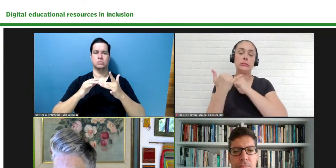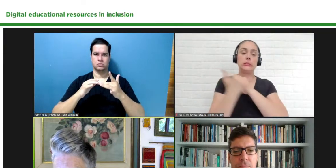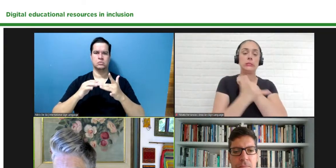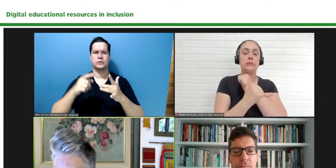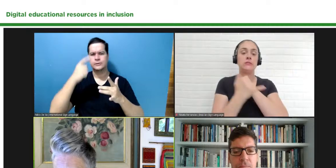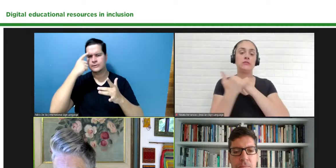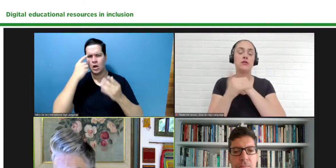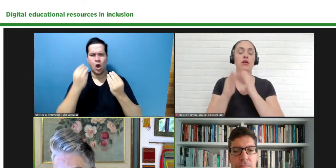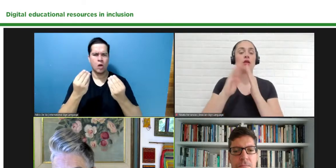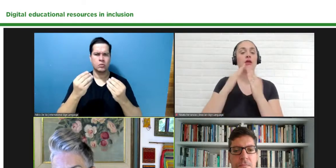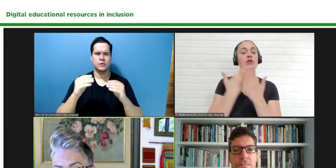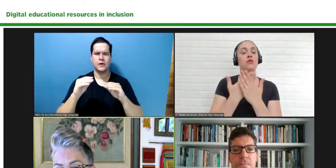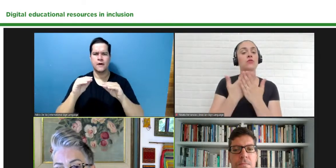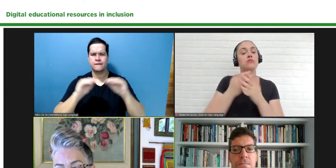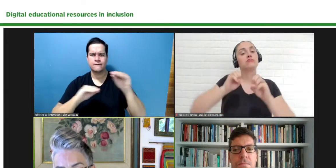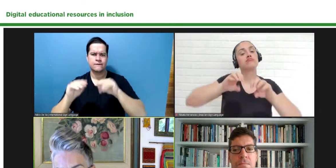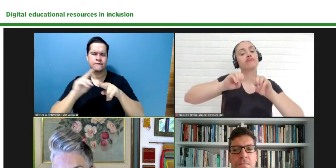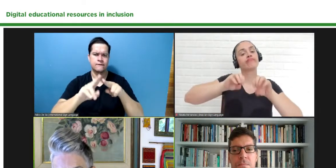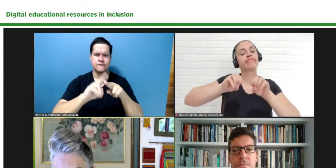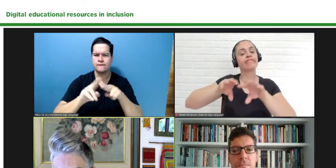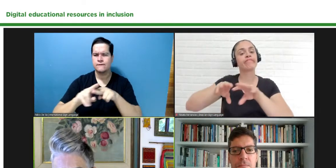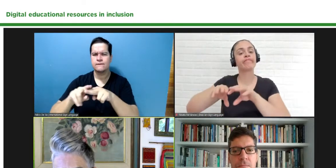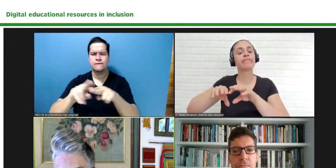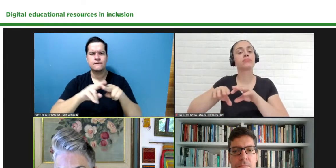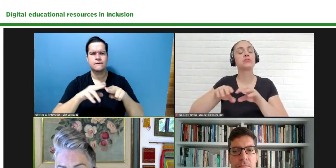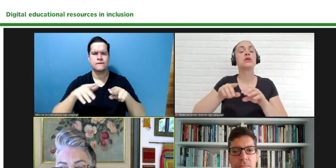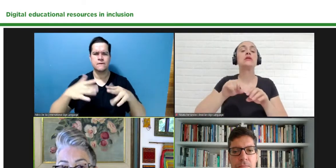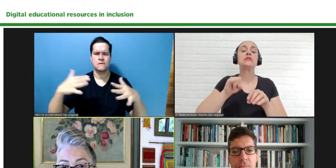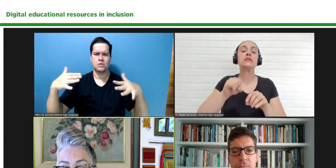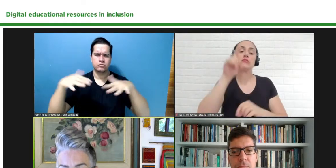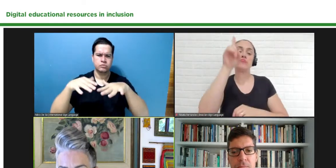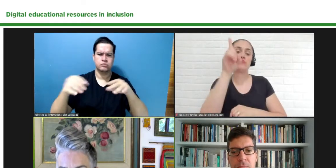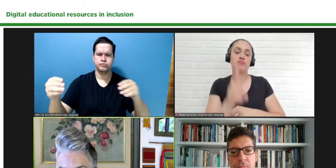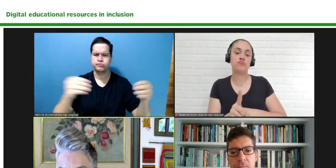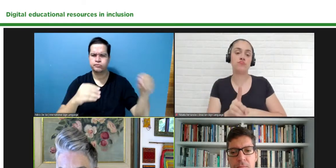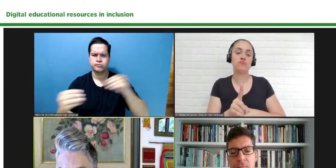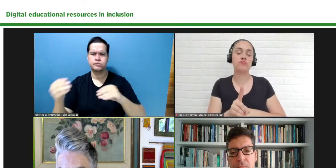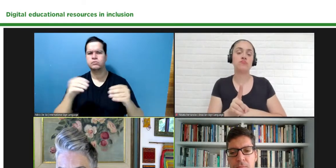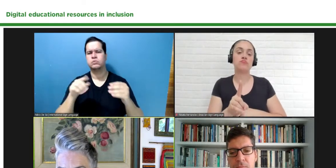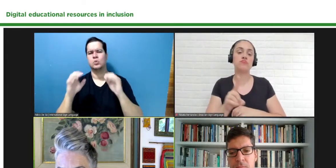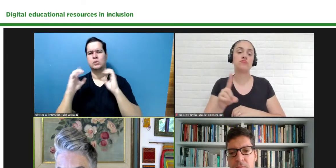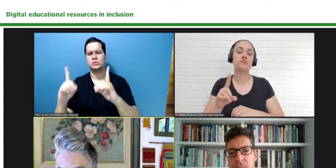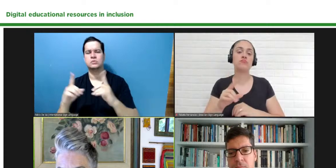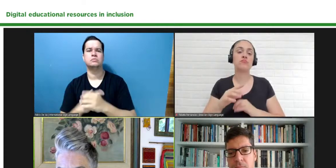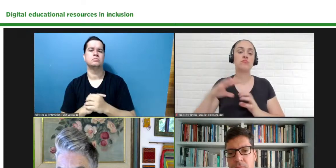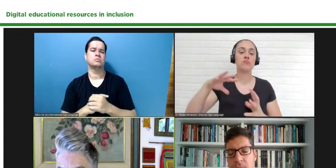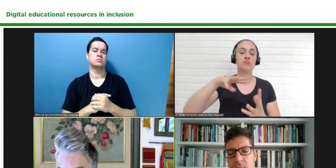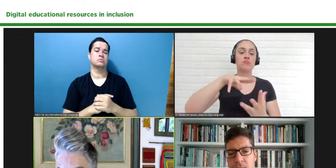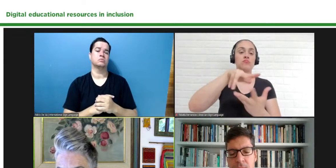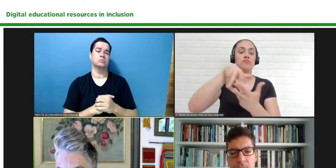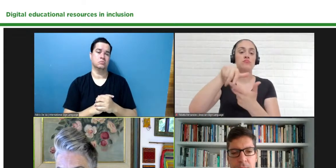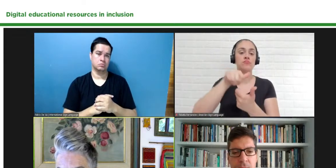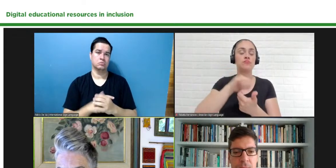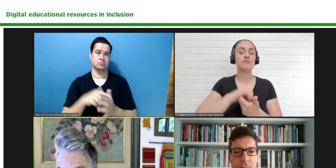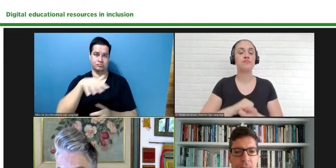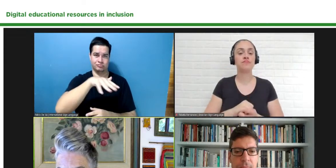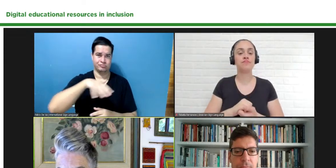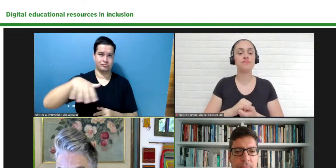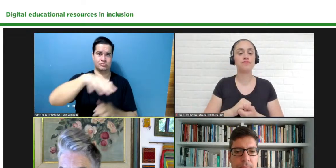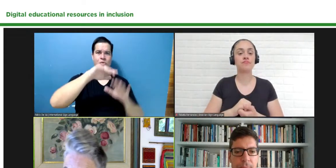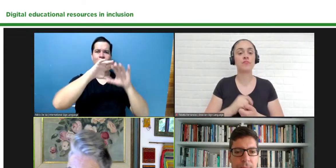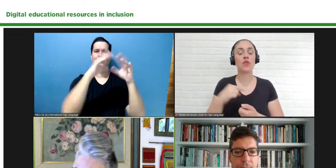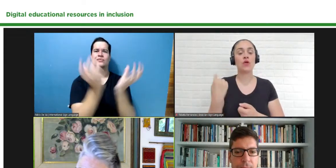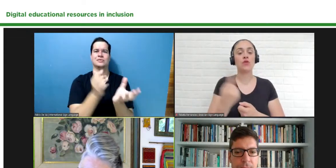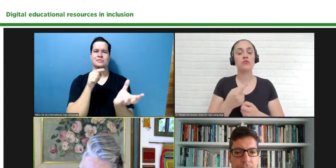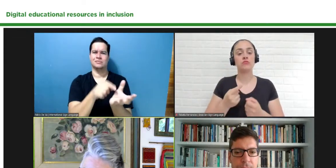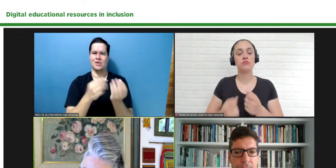of younger people with and without disabilities as a whole. And all these initiatives have been